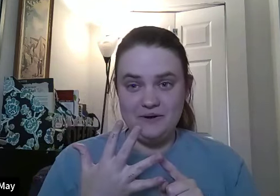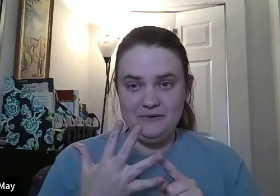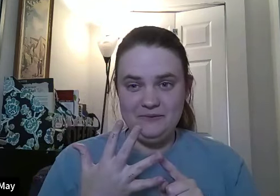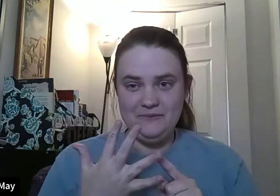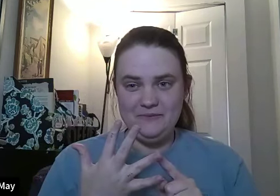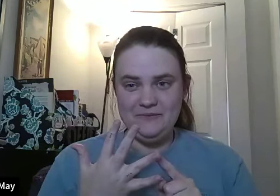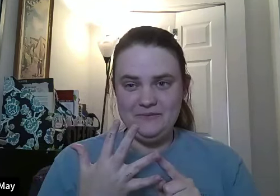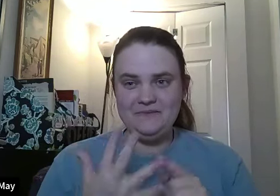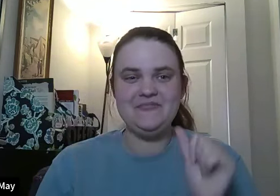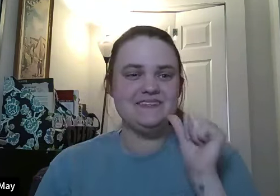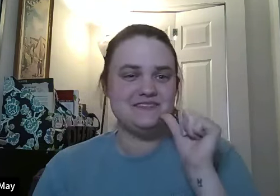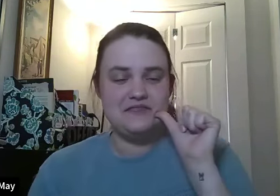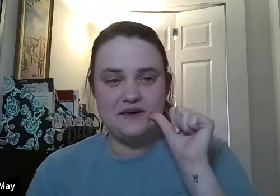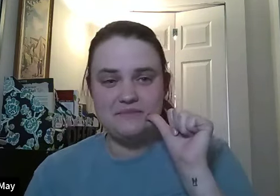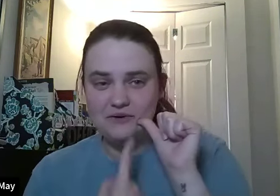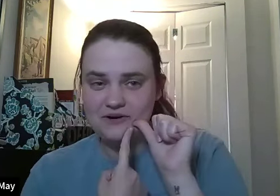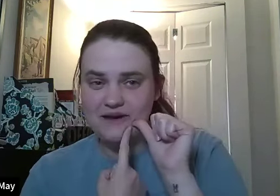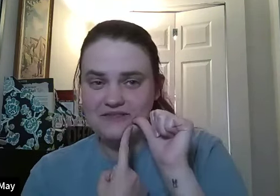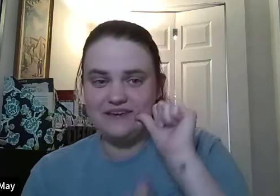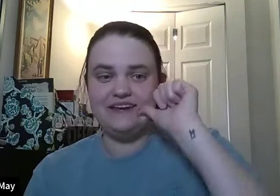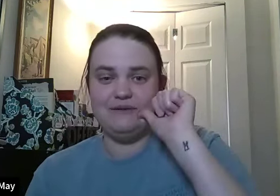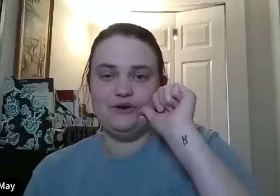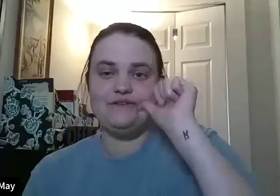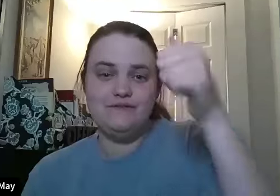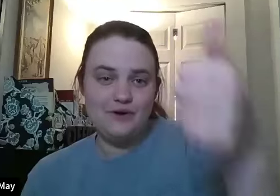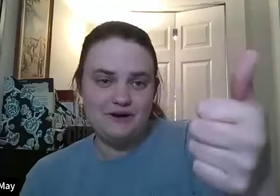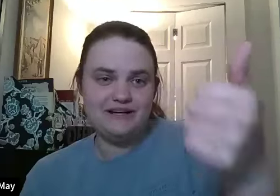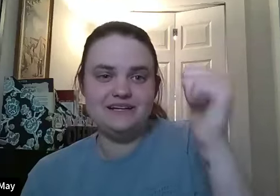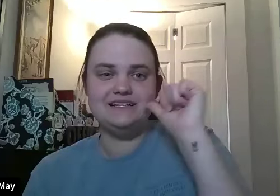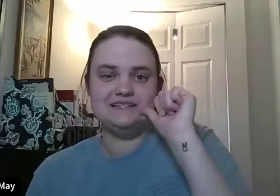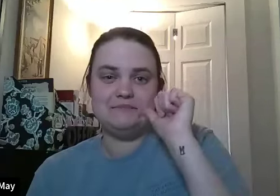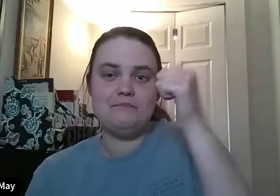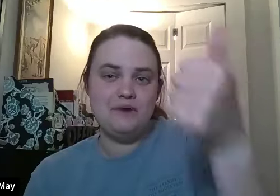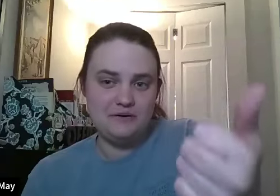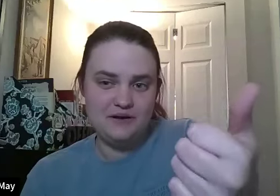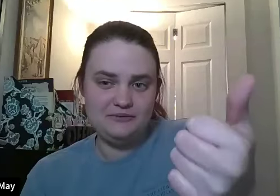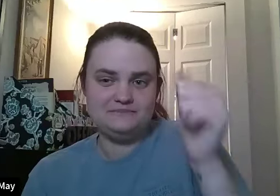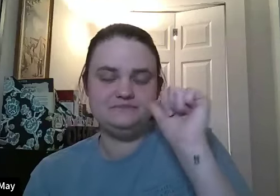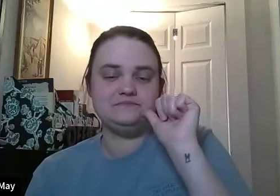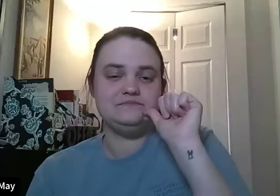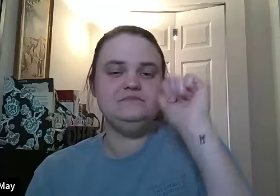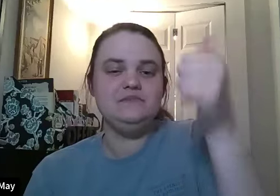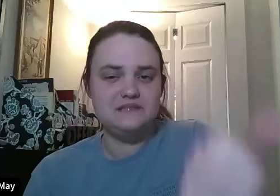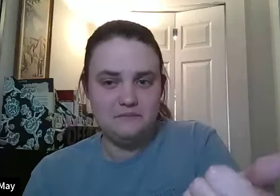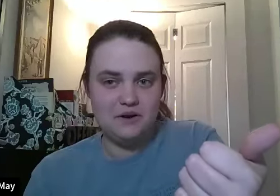tomorrow. So the thumb in the corner of your mouth again and bring it forward. Tomorrow.